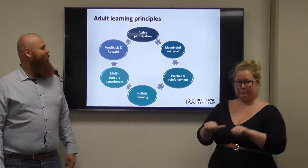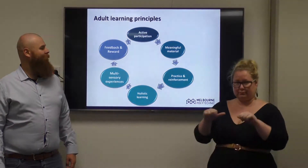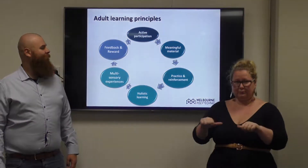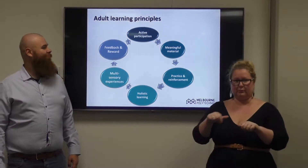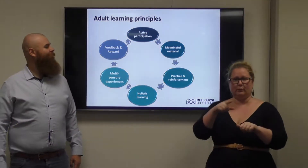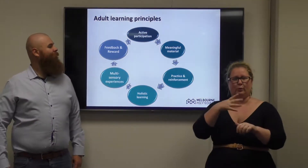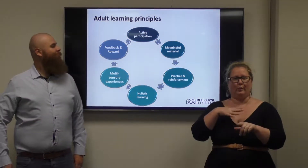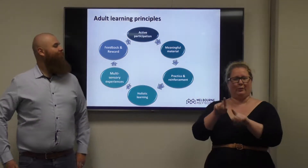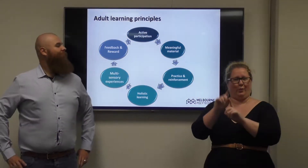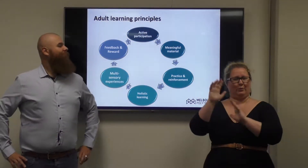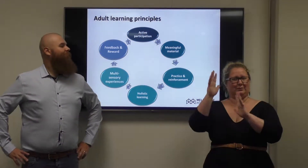Okay.